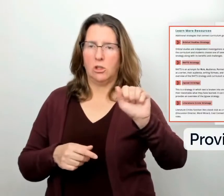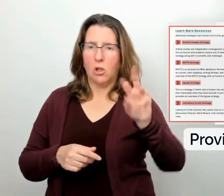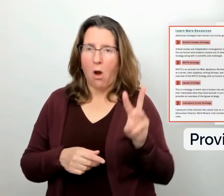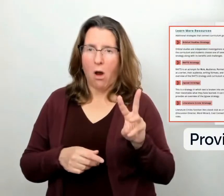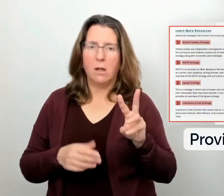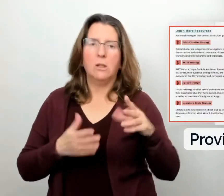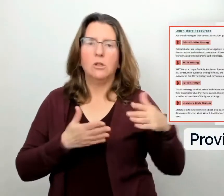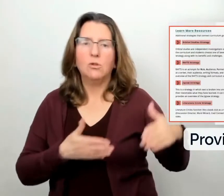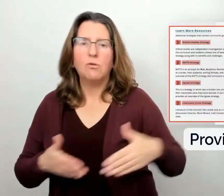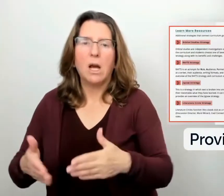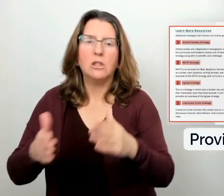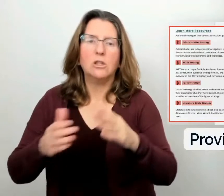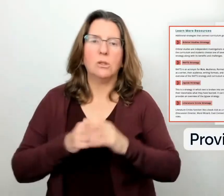Two others are the jigsaw strategy